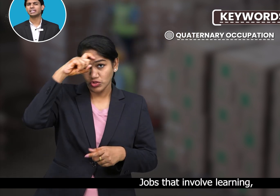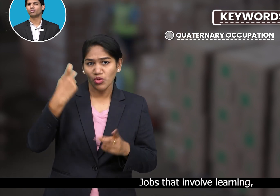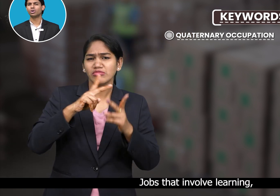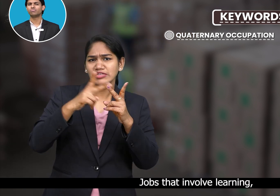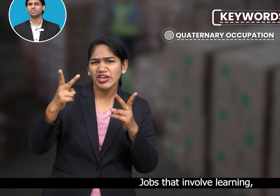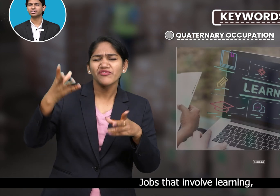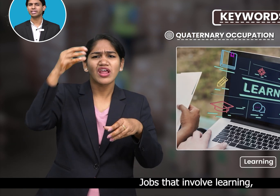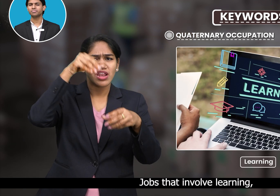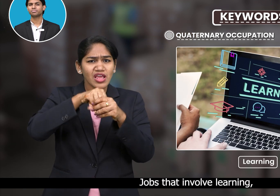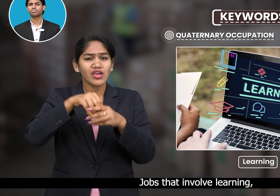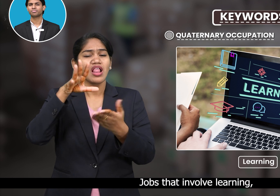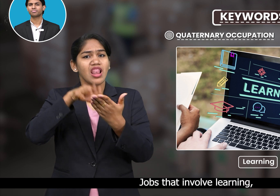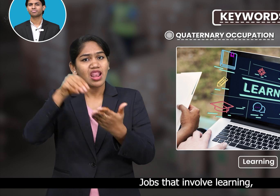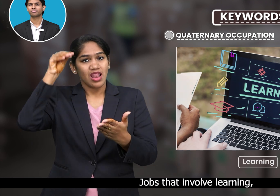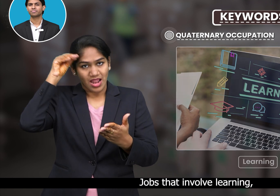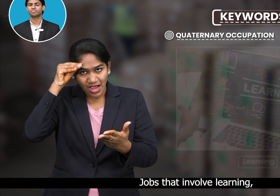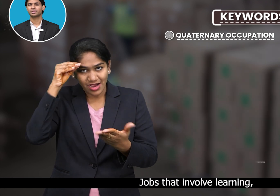Jobs that involve learning,